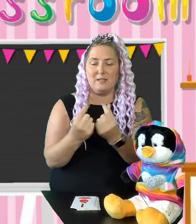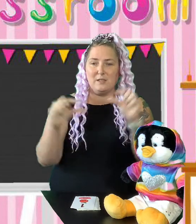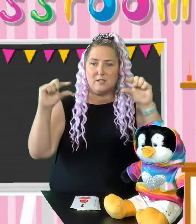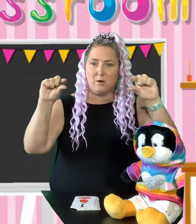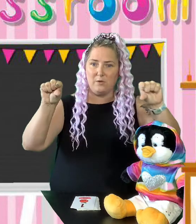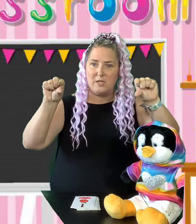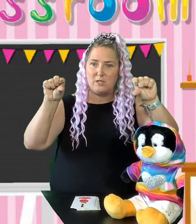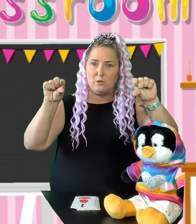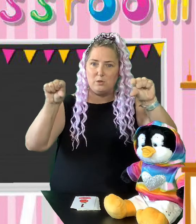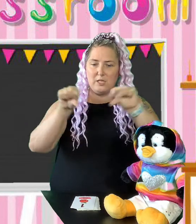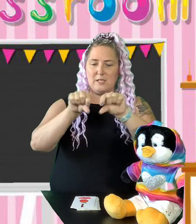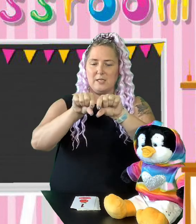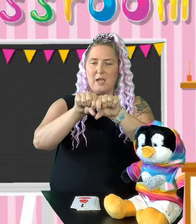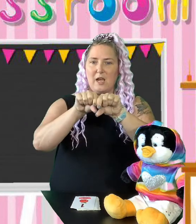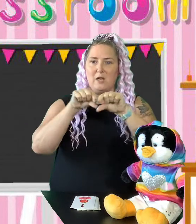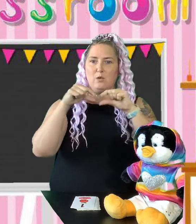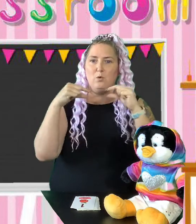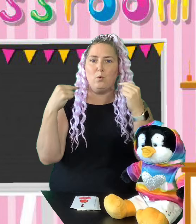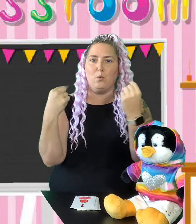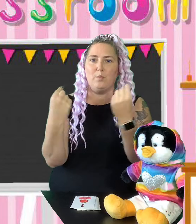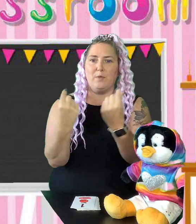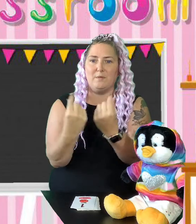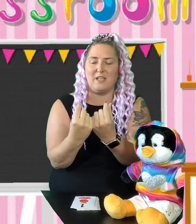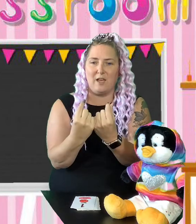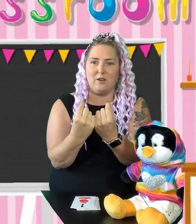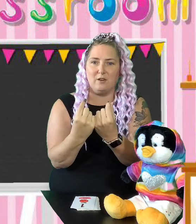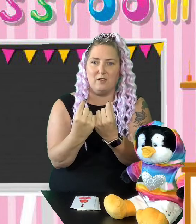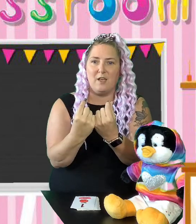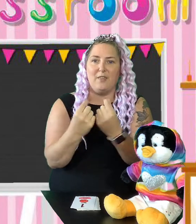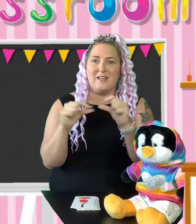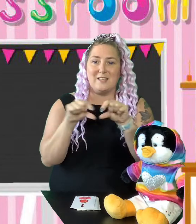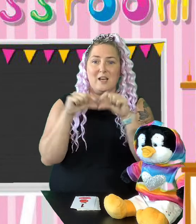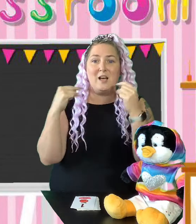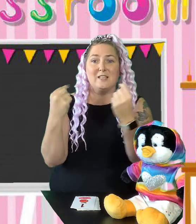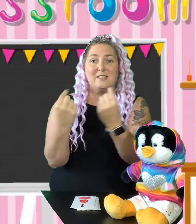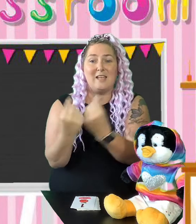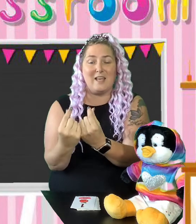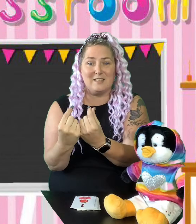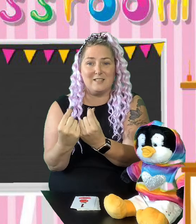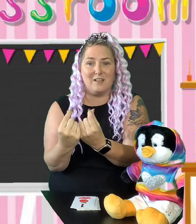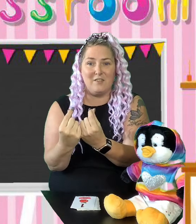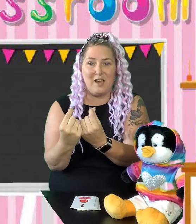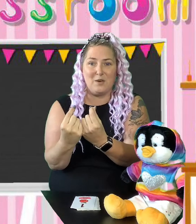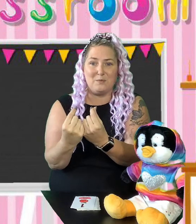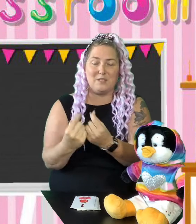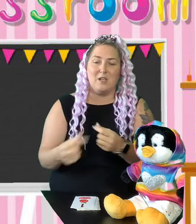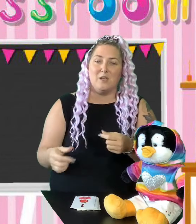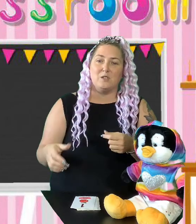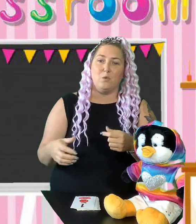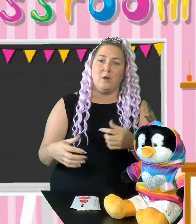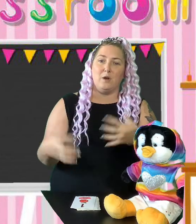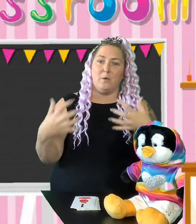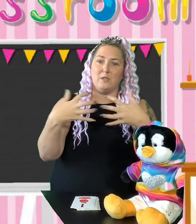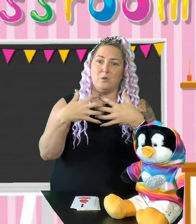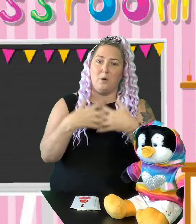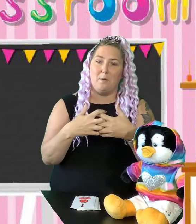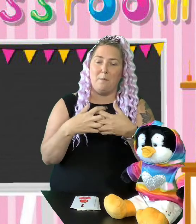So if you take two G's and you group them together, that's a set of items. So we are going to